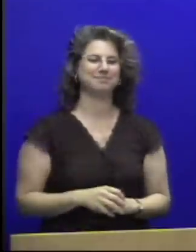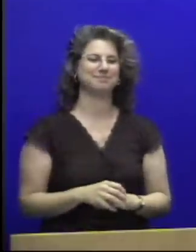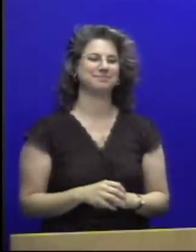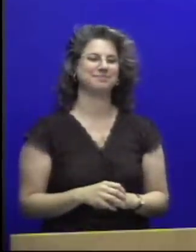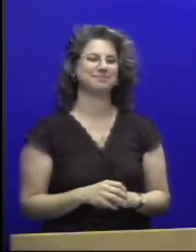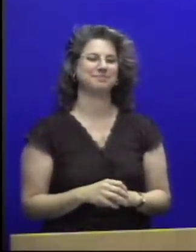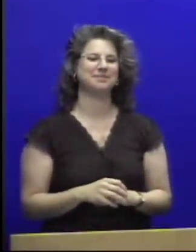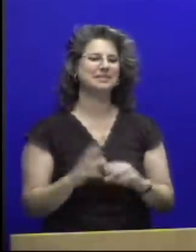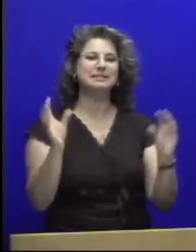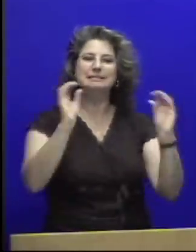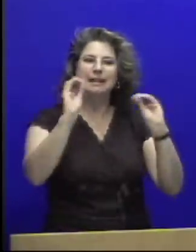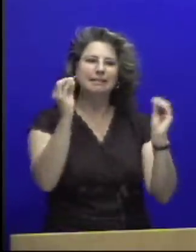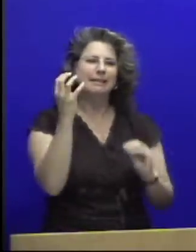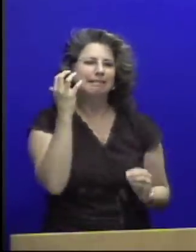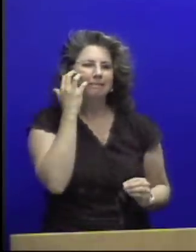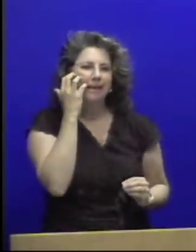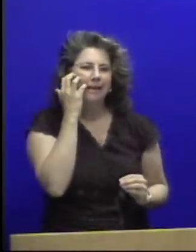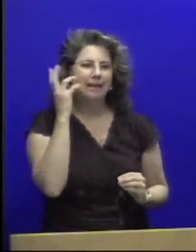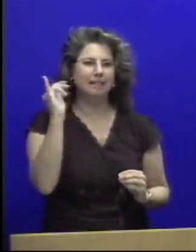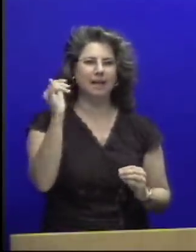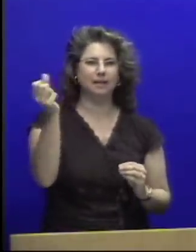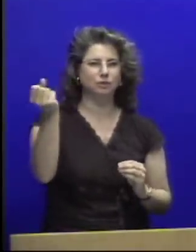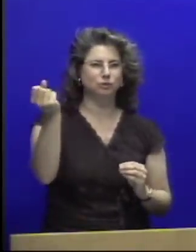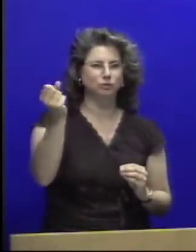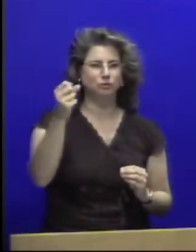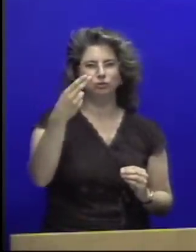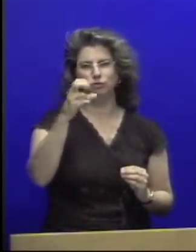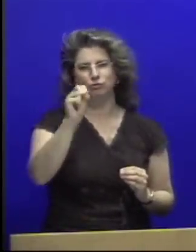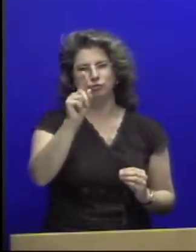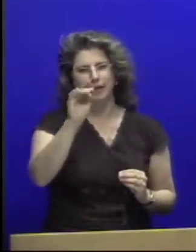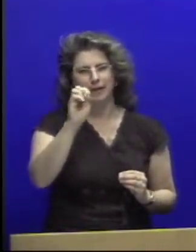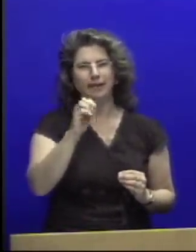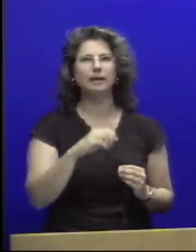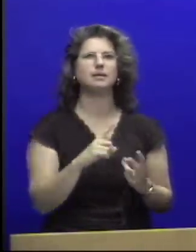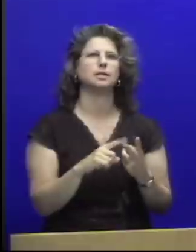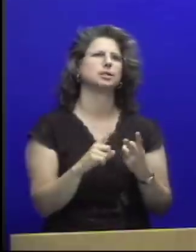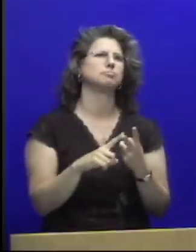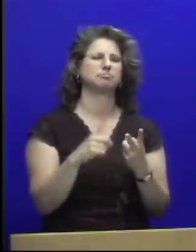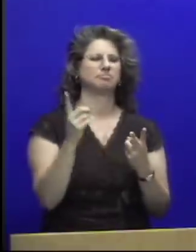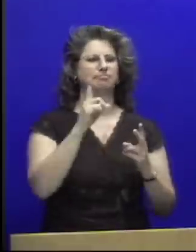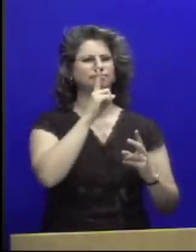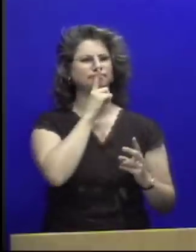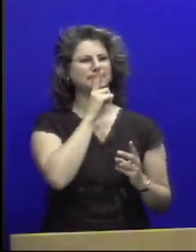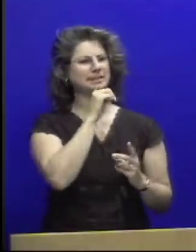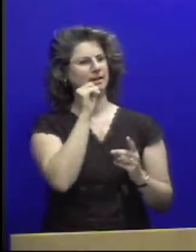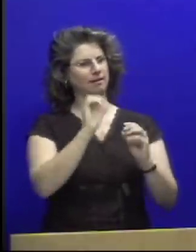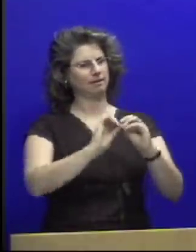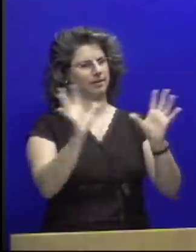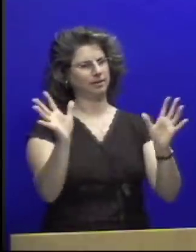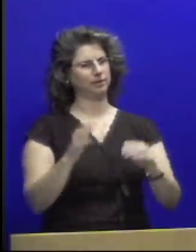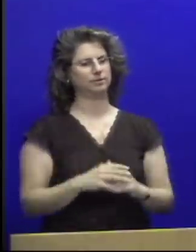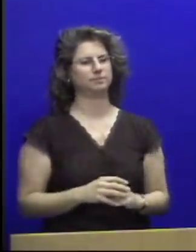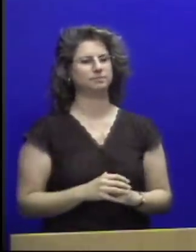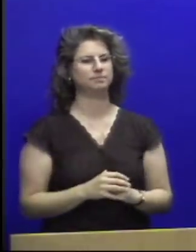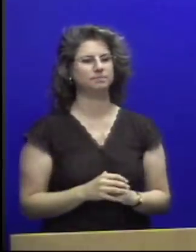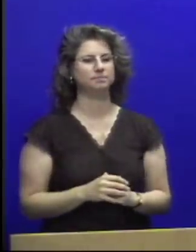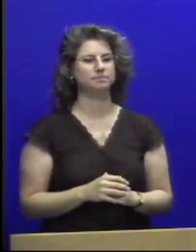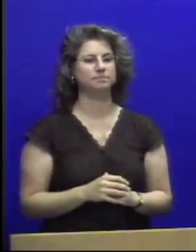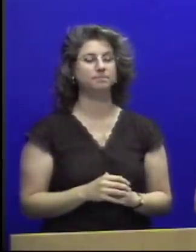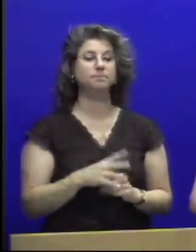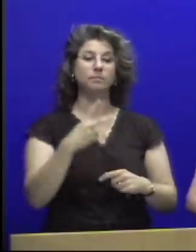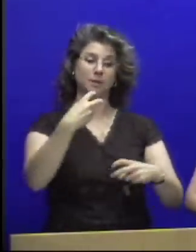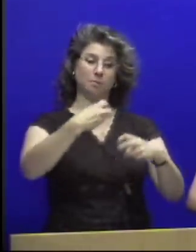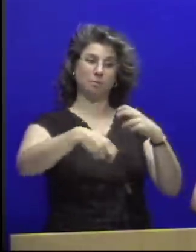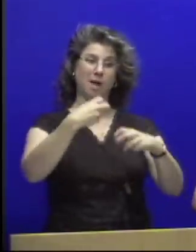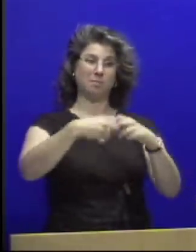or anything thick like a shake or anything like that. The problem